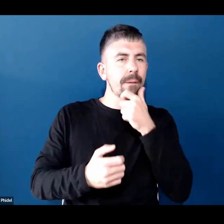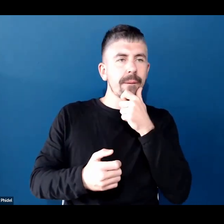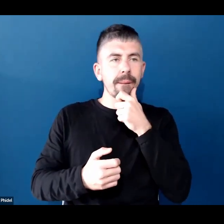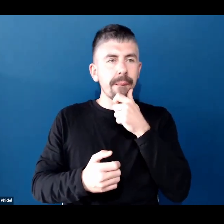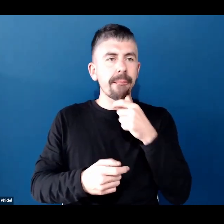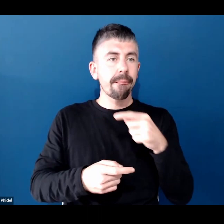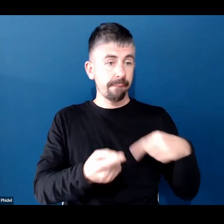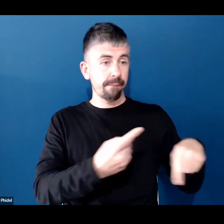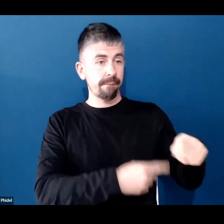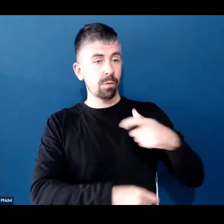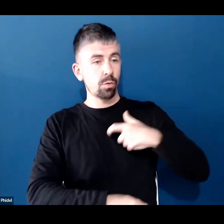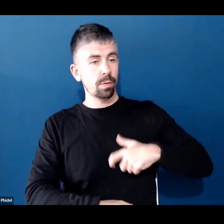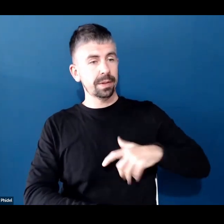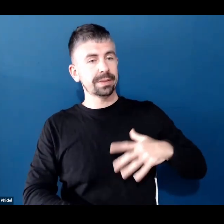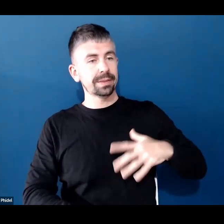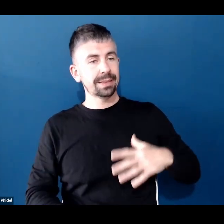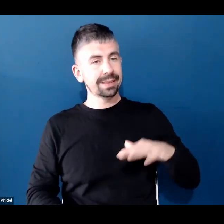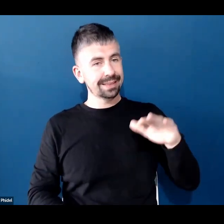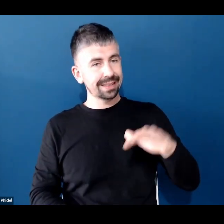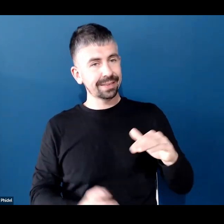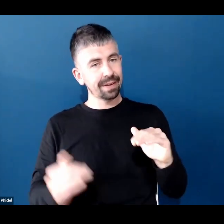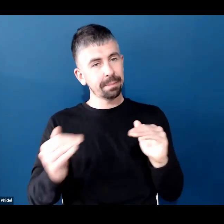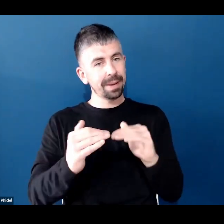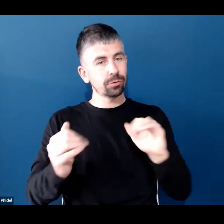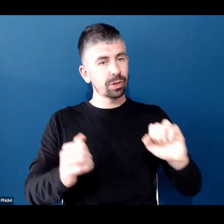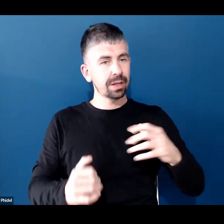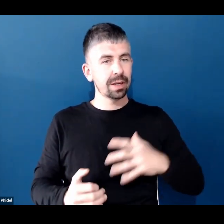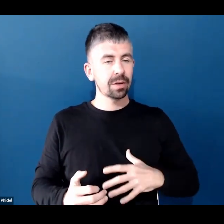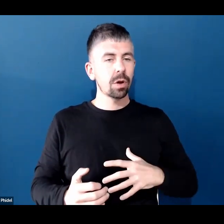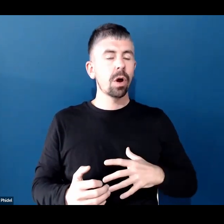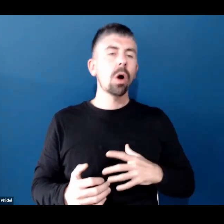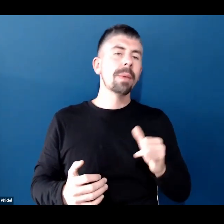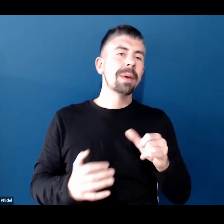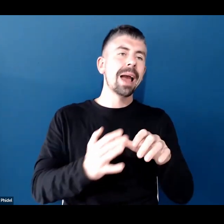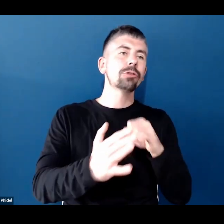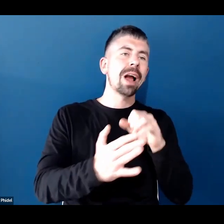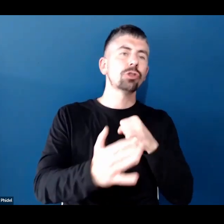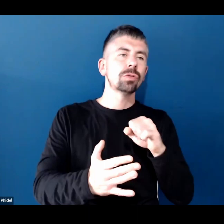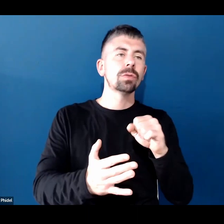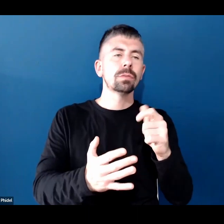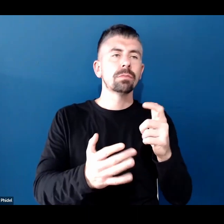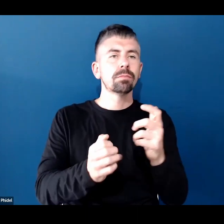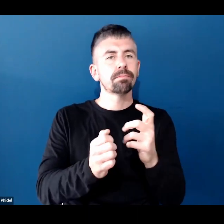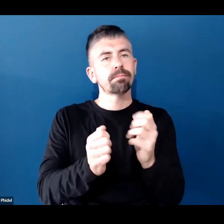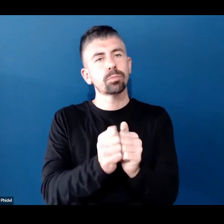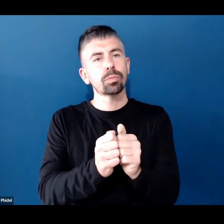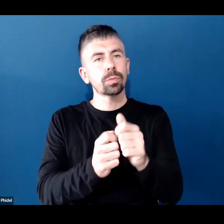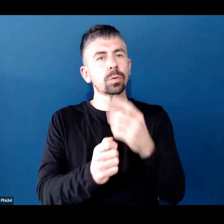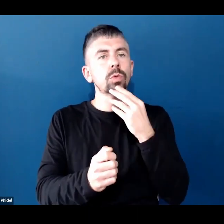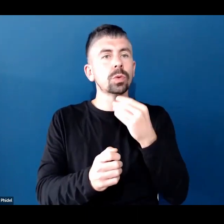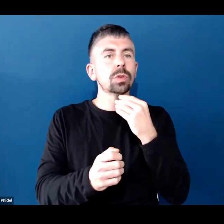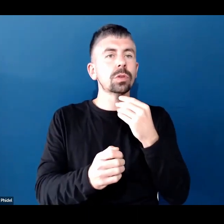human needs, and to what extent are we getting, you know, is there an extraction, an appropriation of the